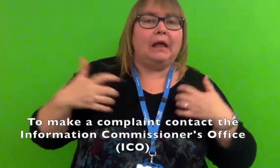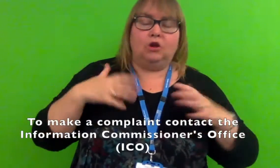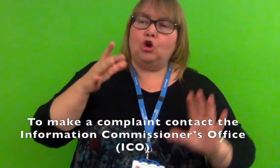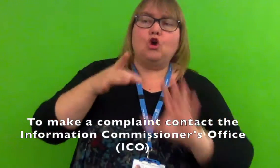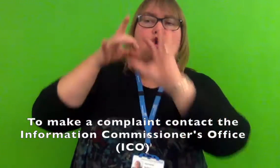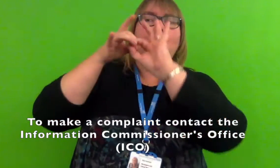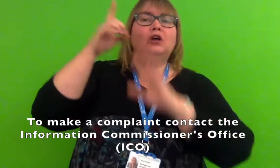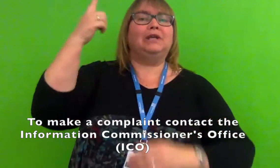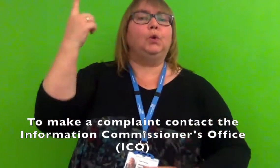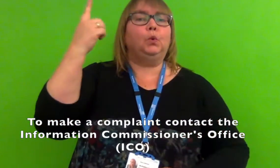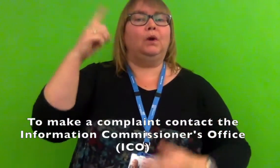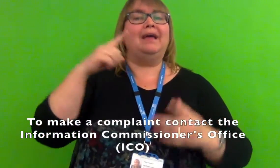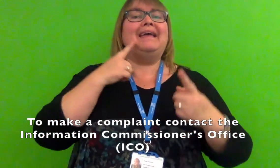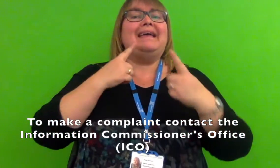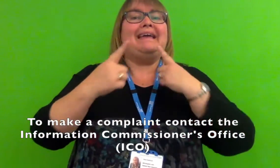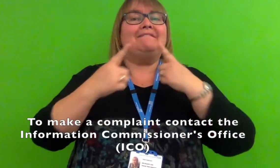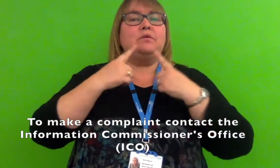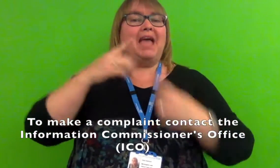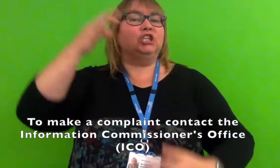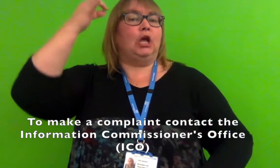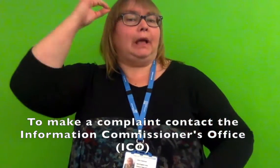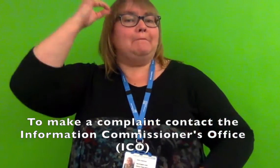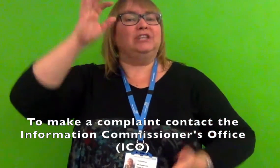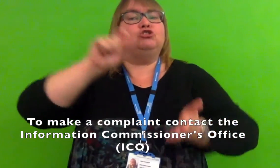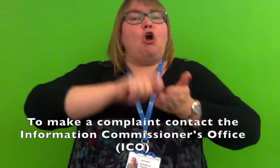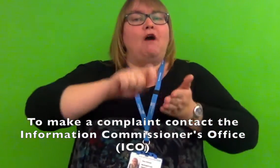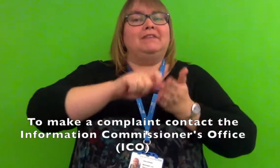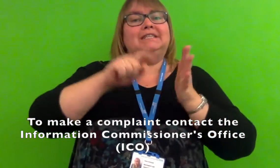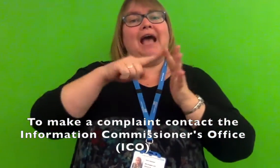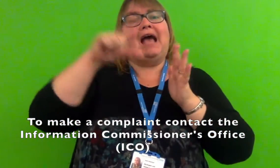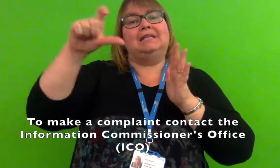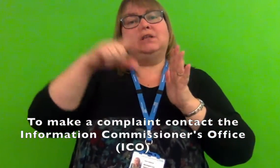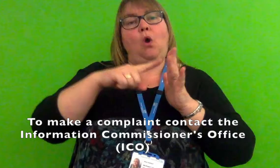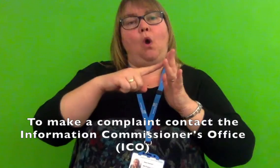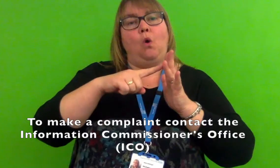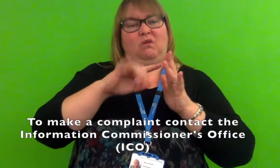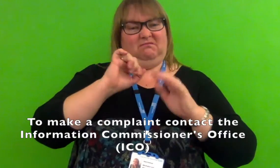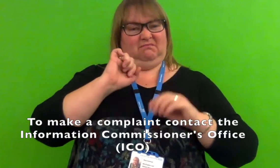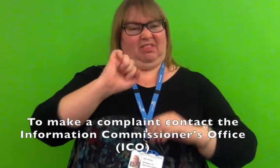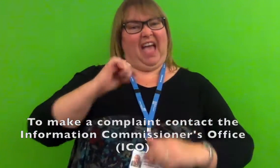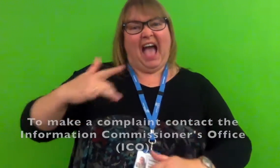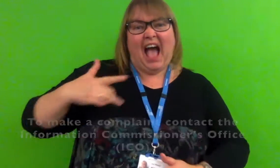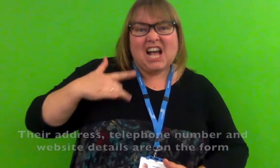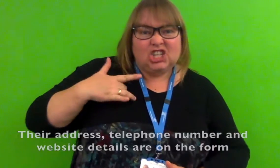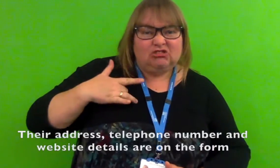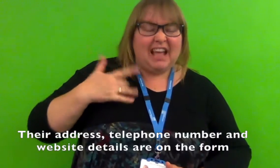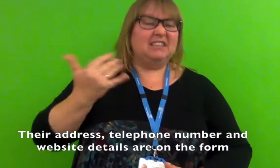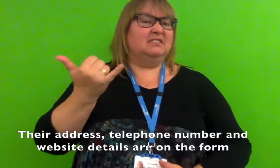To make a complaint, contact the Information Commissioner's Office, ICO.